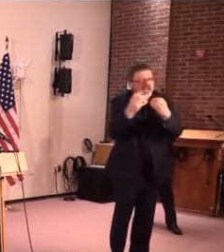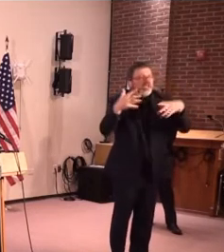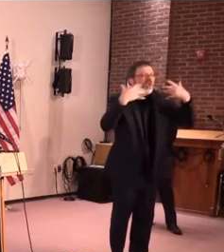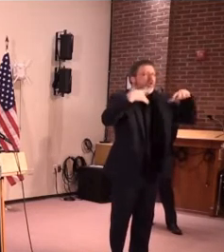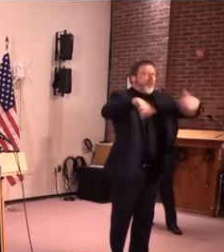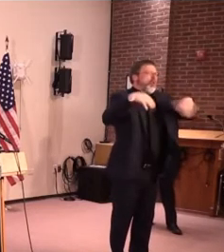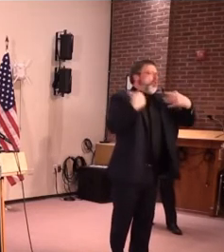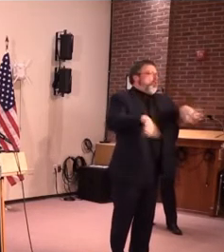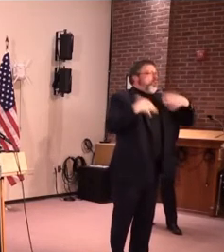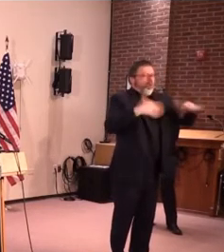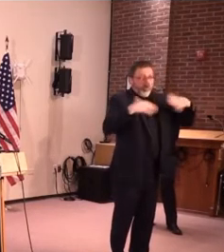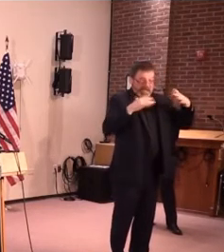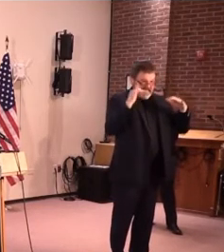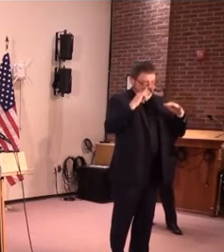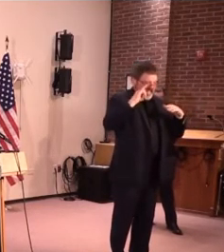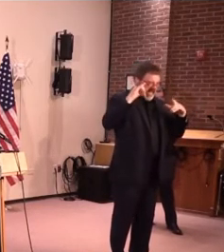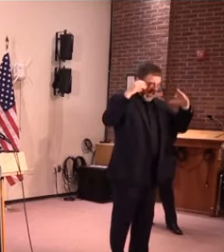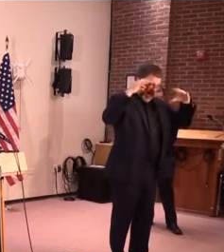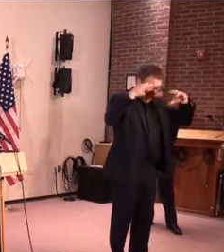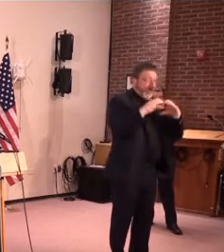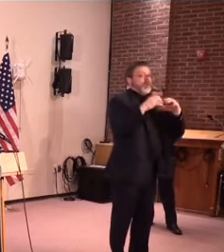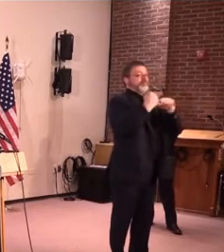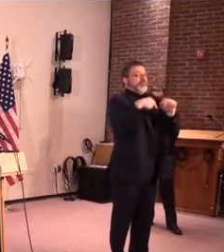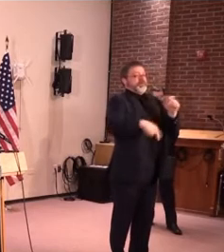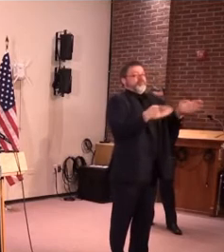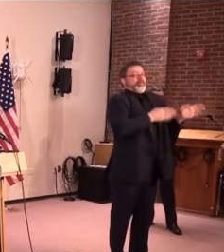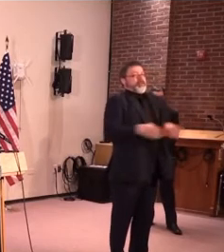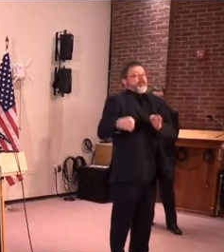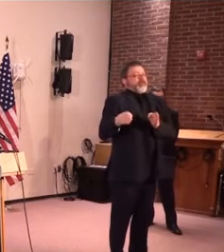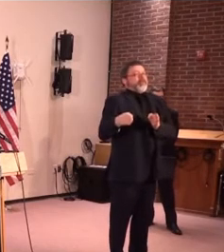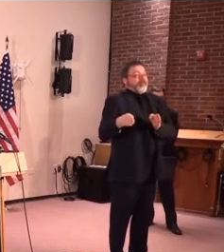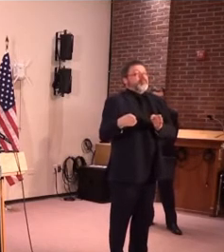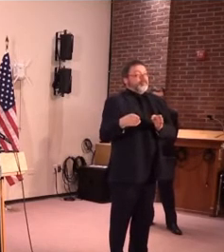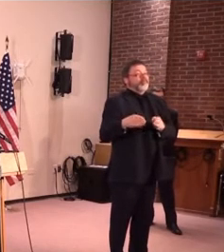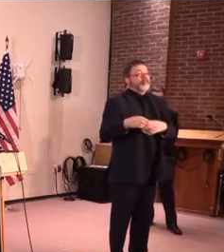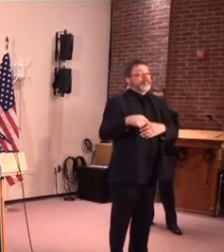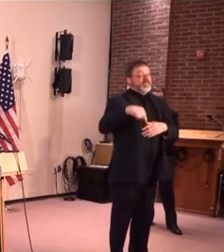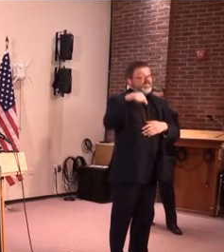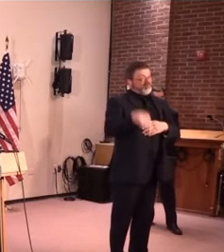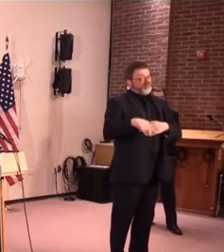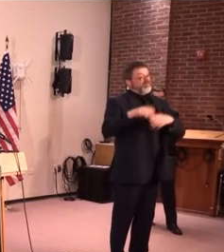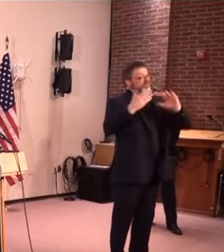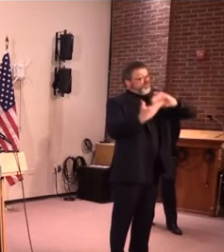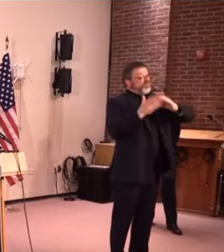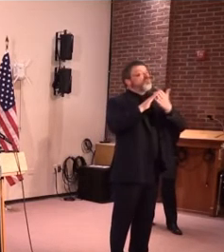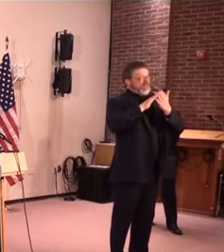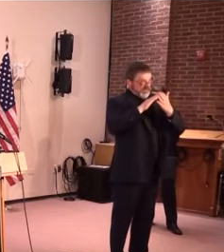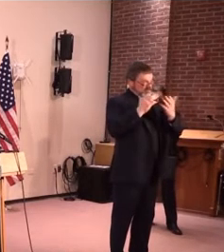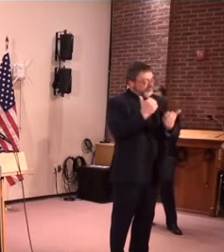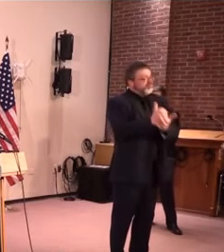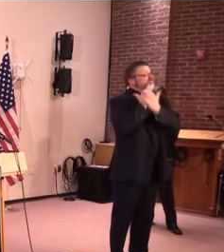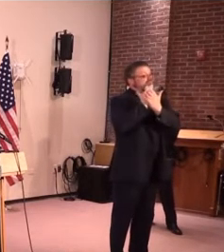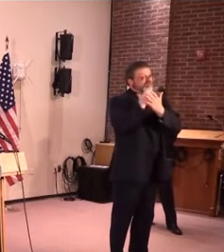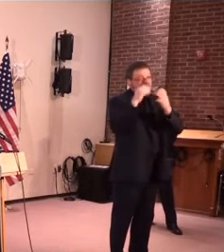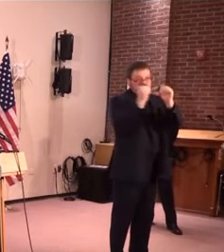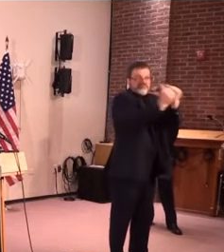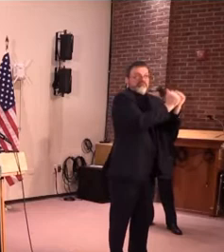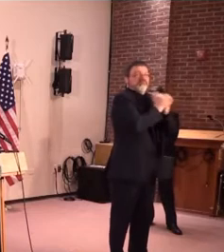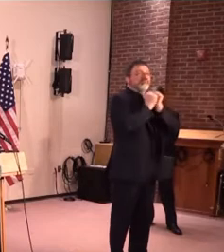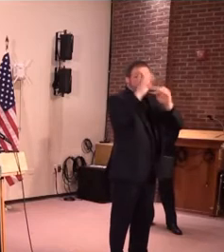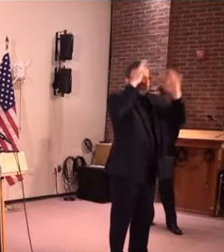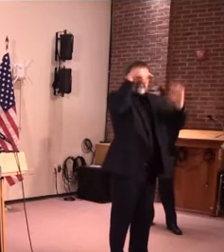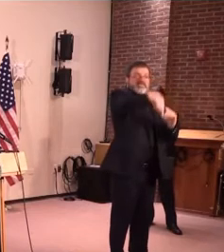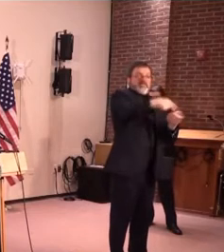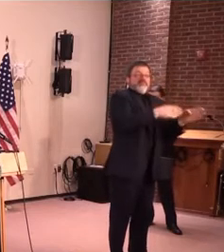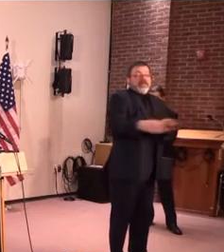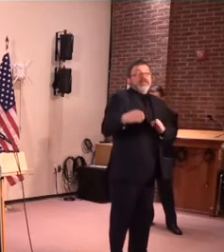economic recovery package has truly been a community effort. I want to thank all those who have advised us along